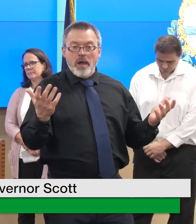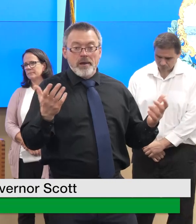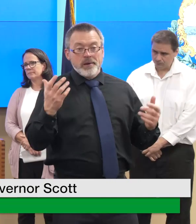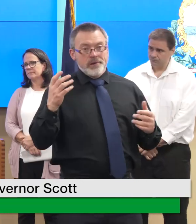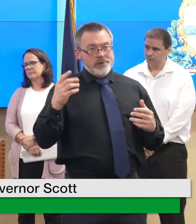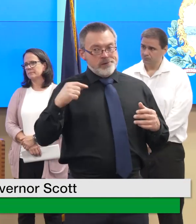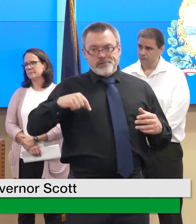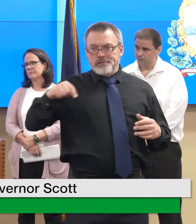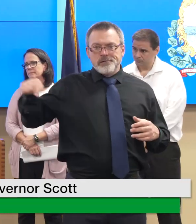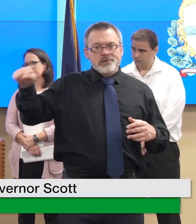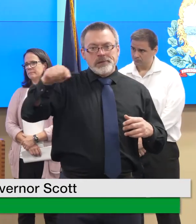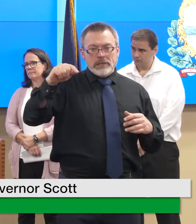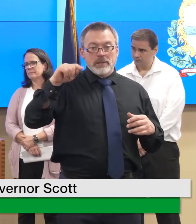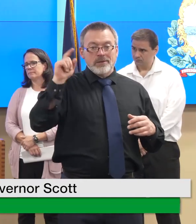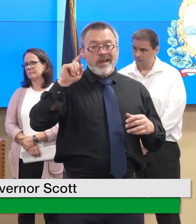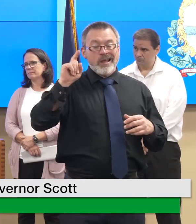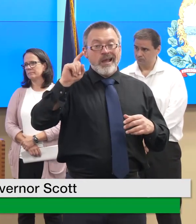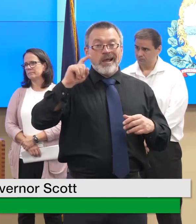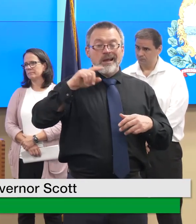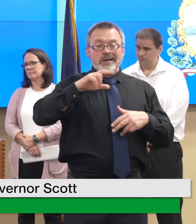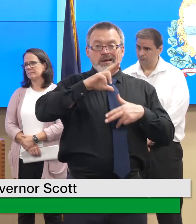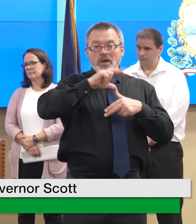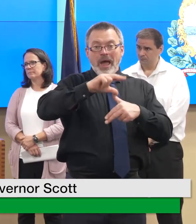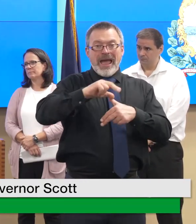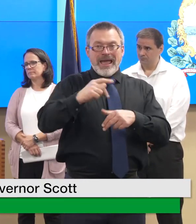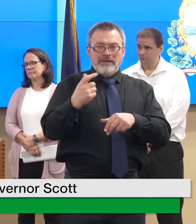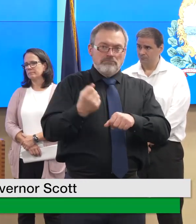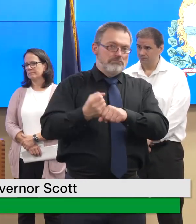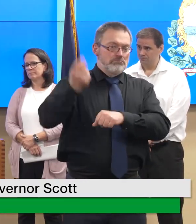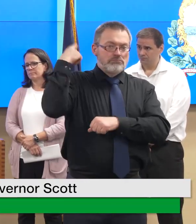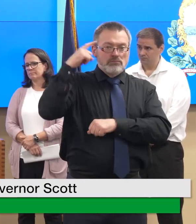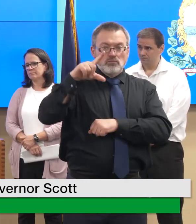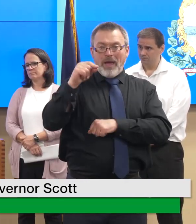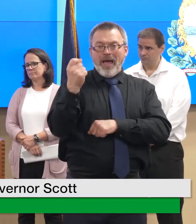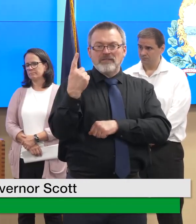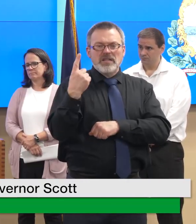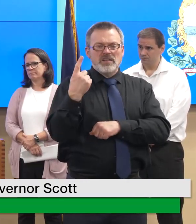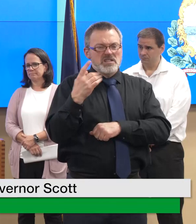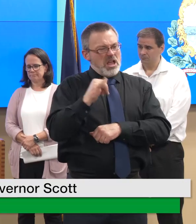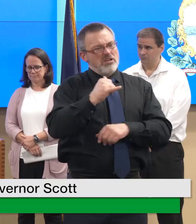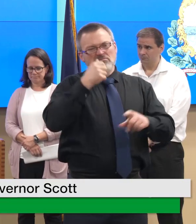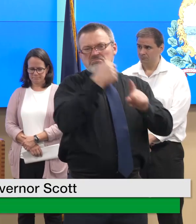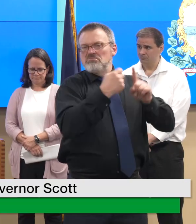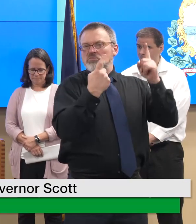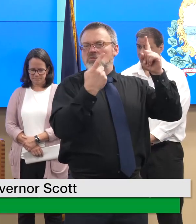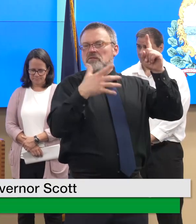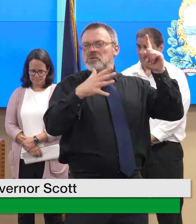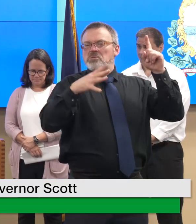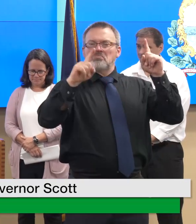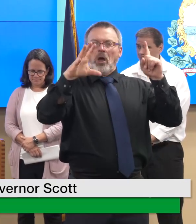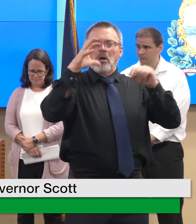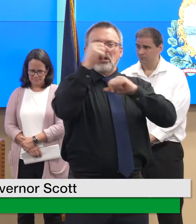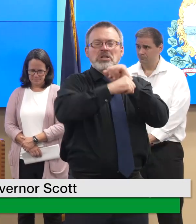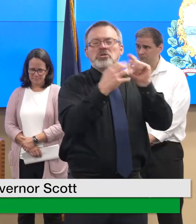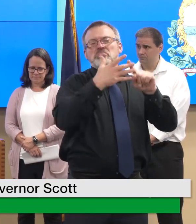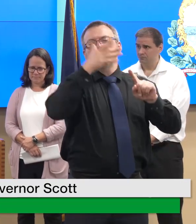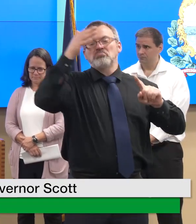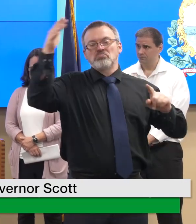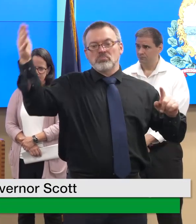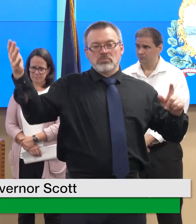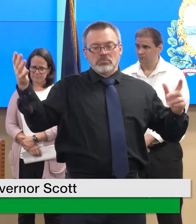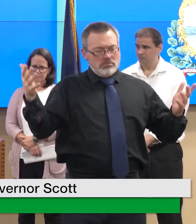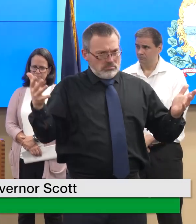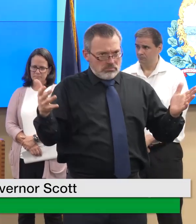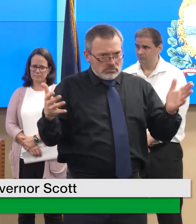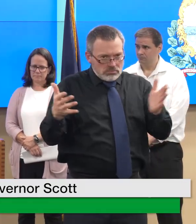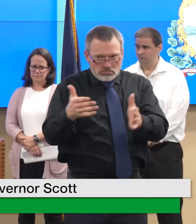Irene, we thought that that was going to be the 100-year storm. And then 10 years later, we had another equally